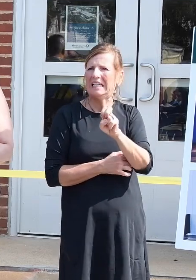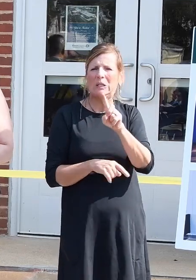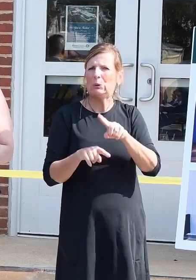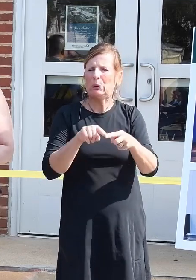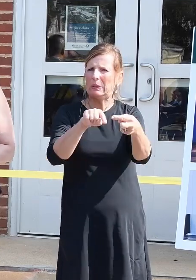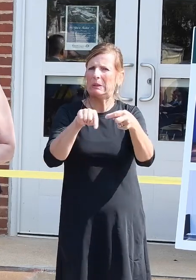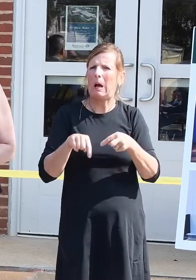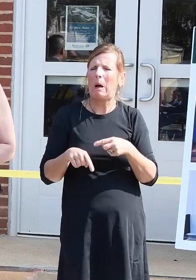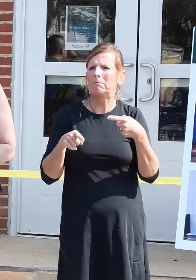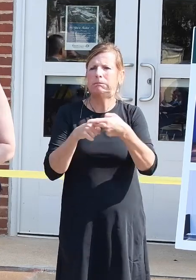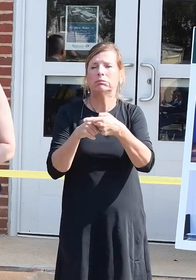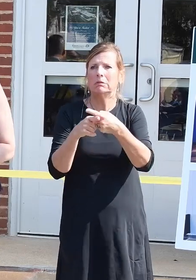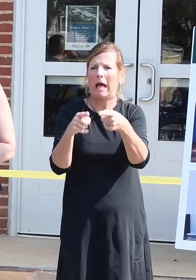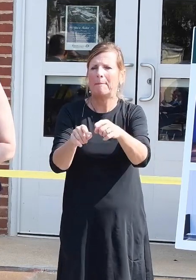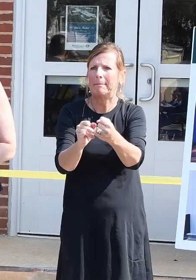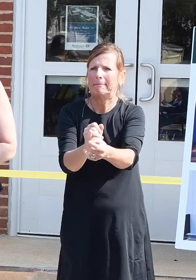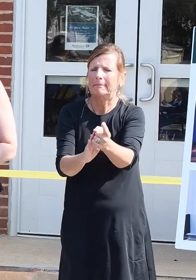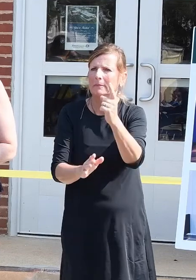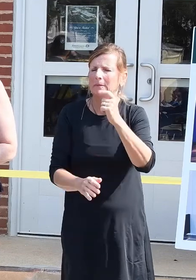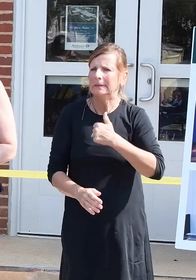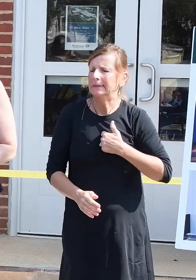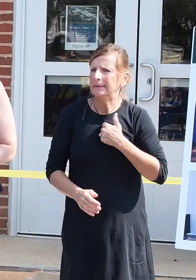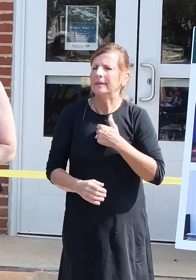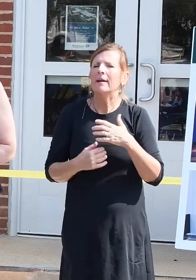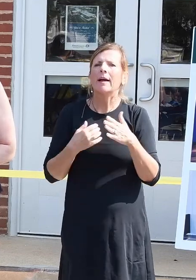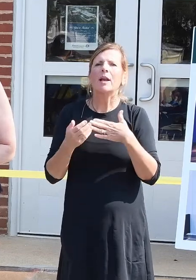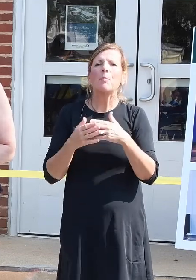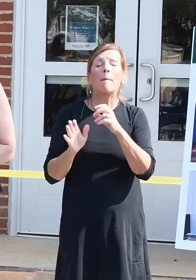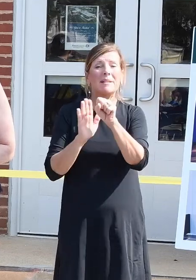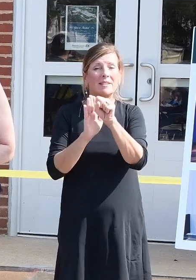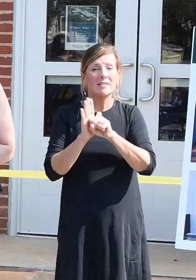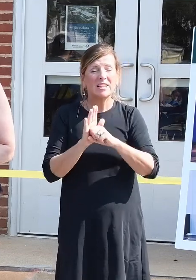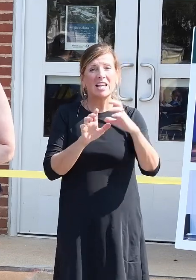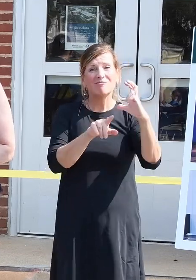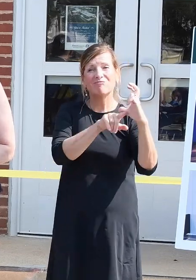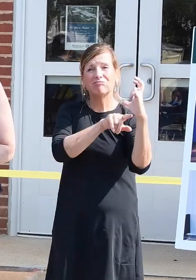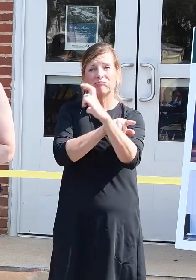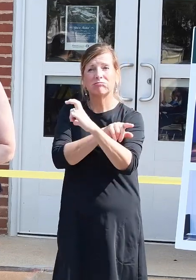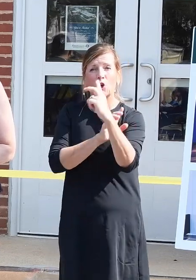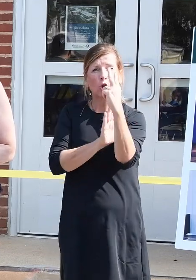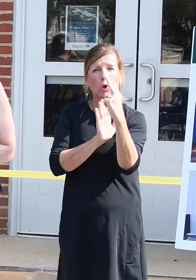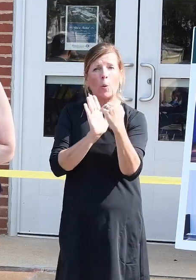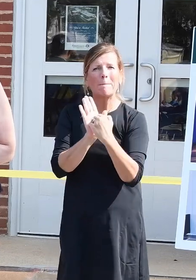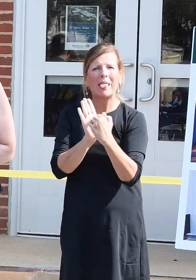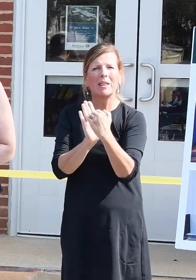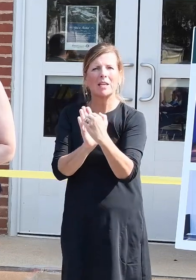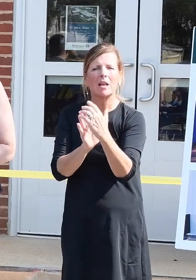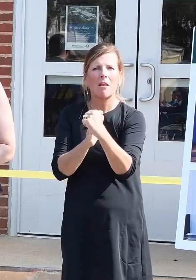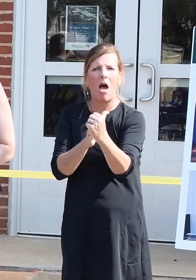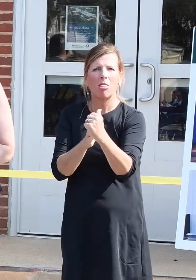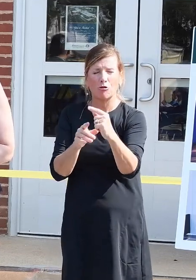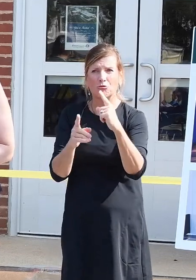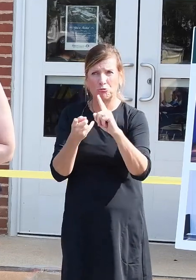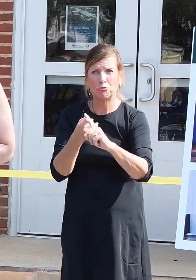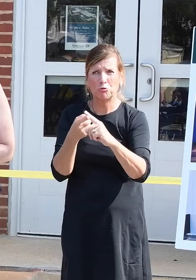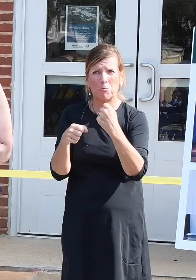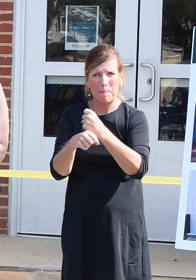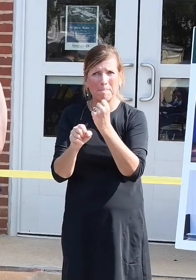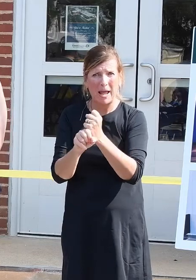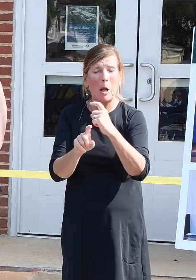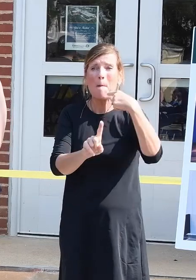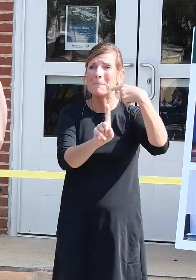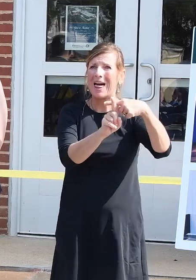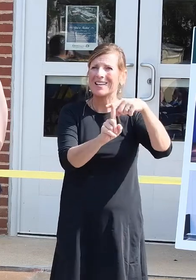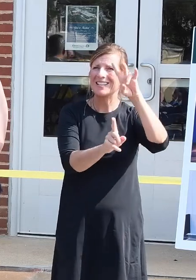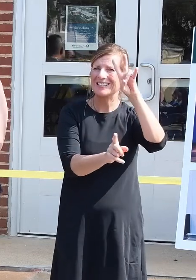that came in this day. But the state actually chipped in $2 million to make this facility happen. That's in addition to the $7